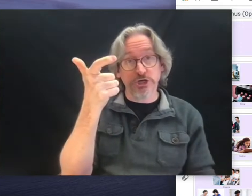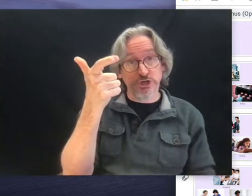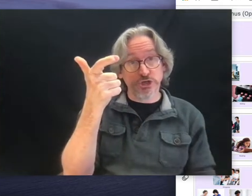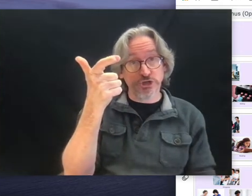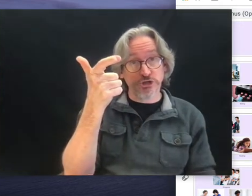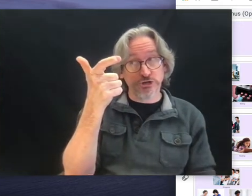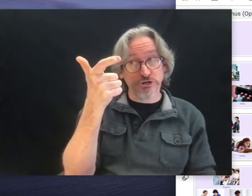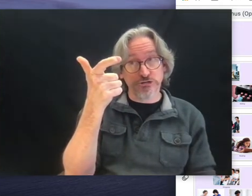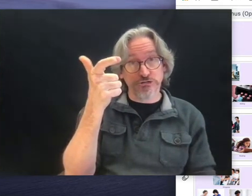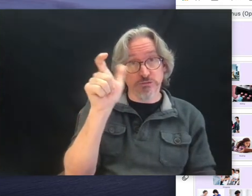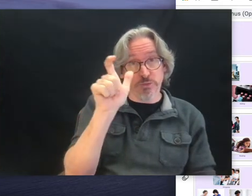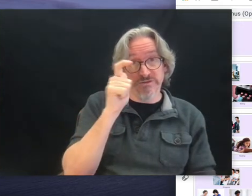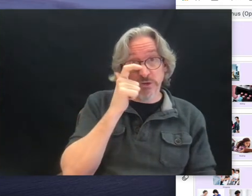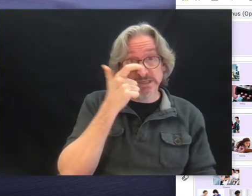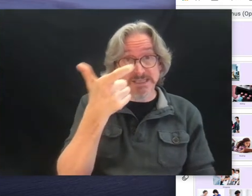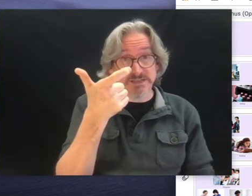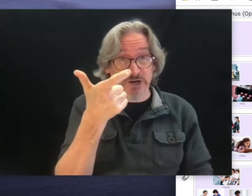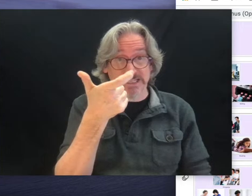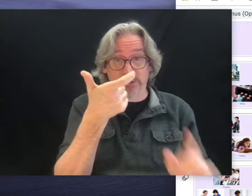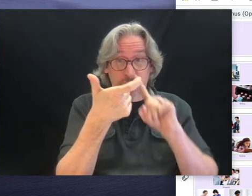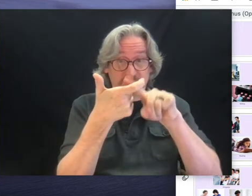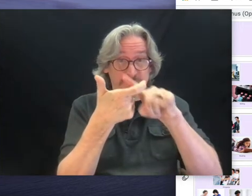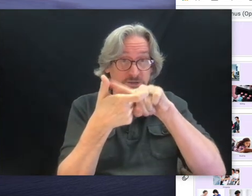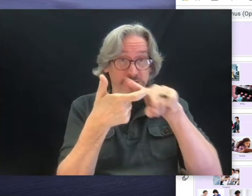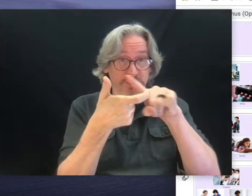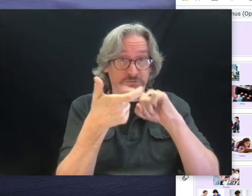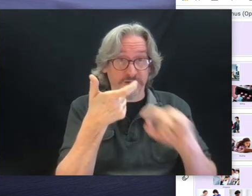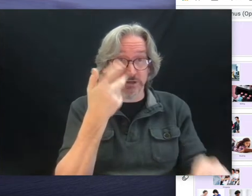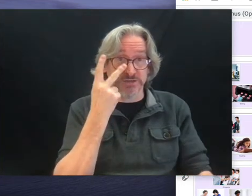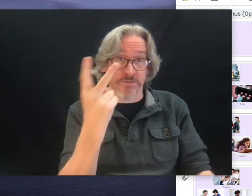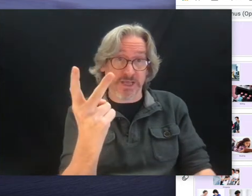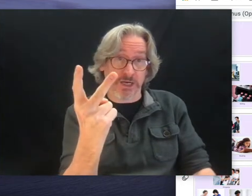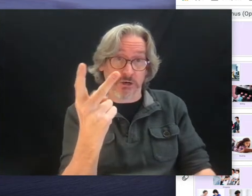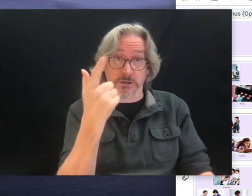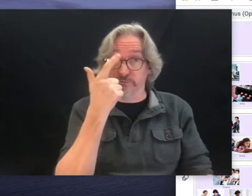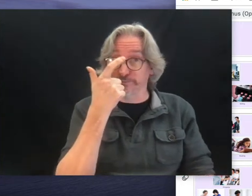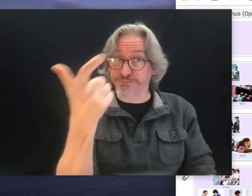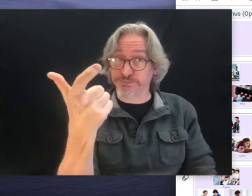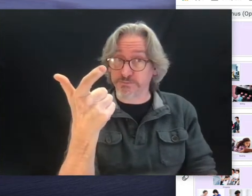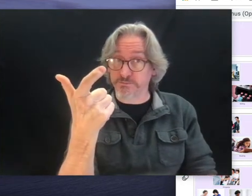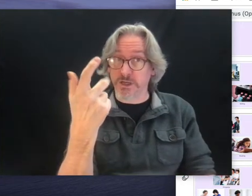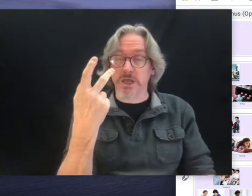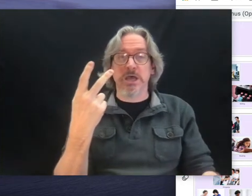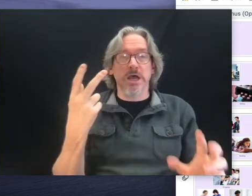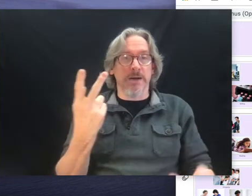watch. We've used this for, it's a replacement. There's the two fingers from here.